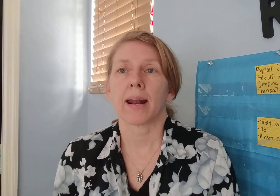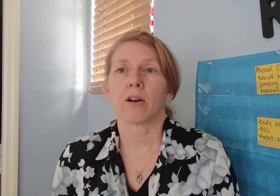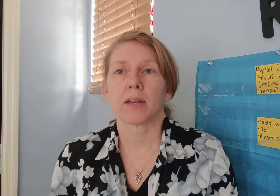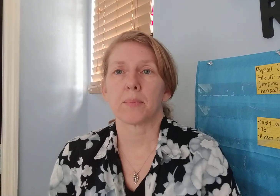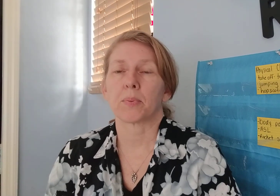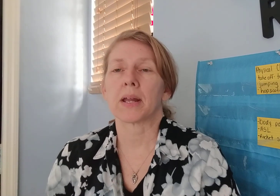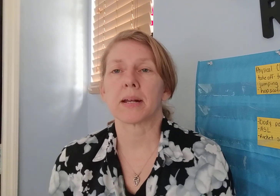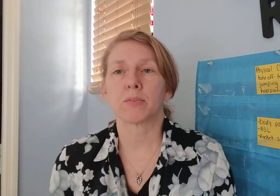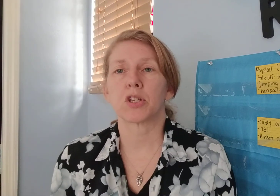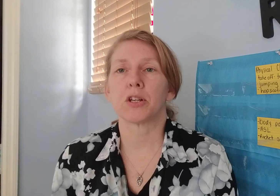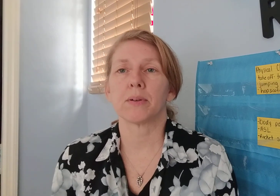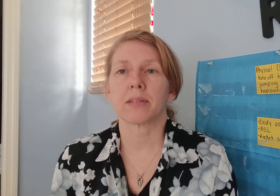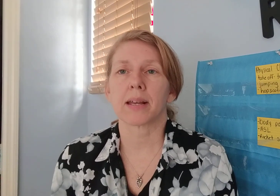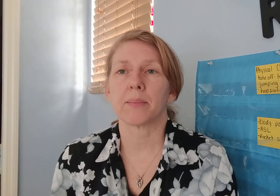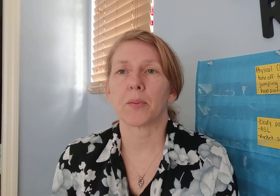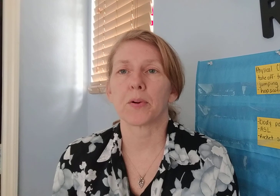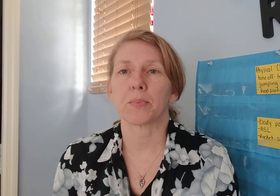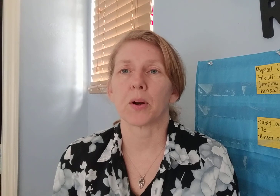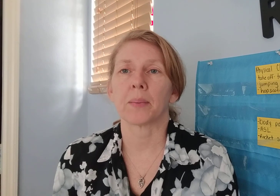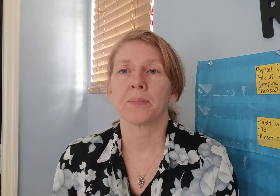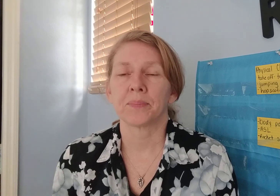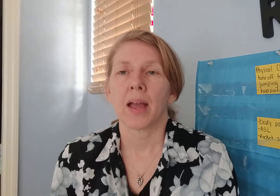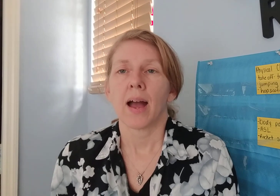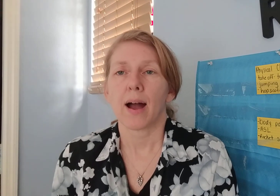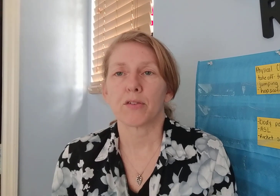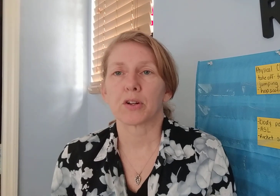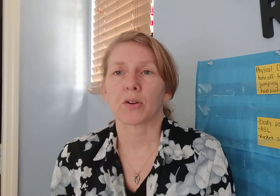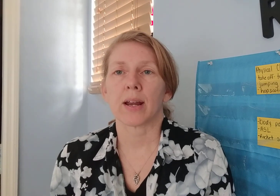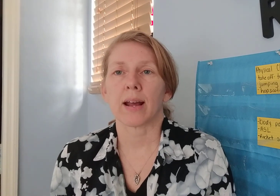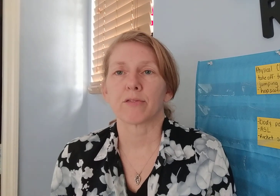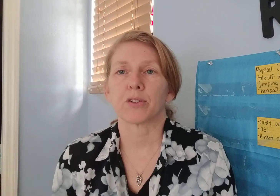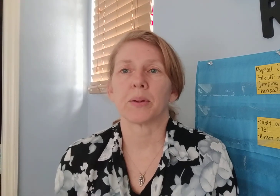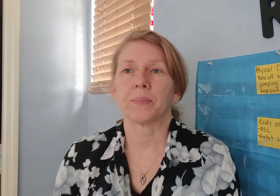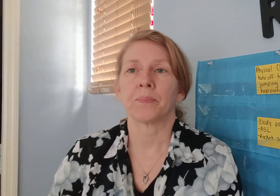and I'll keep bringing them to you as I come up with more. Have a great afternoon.